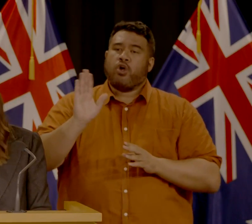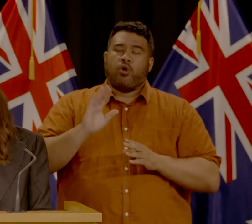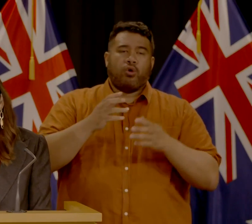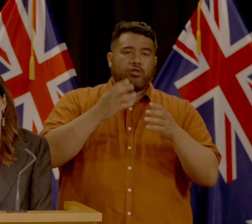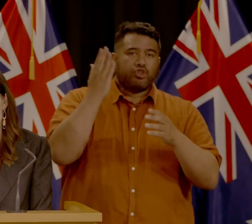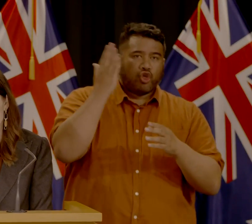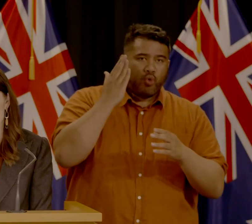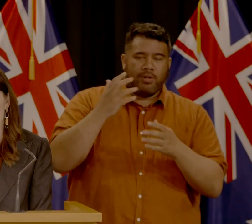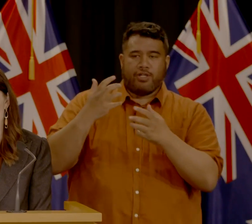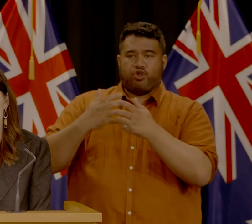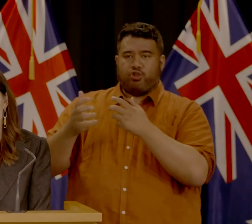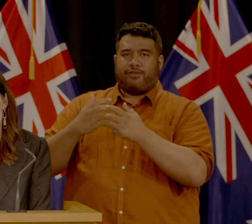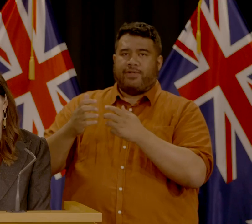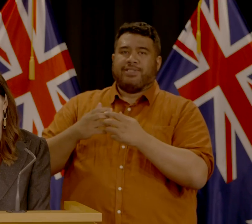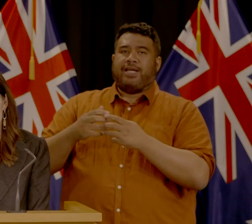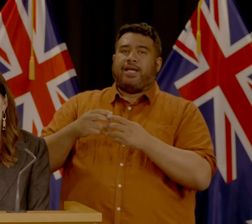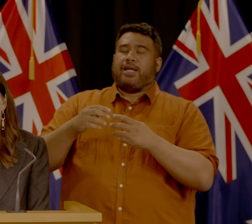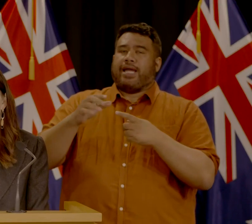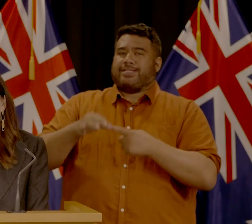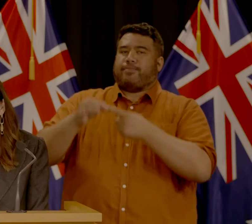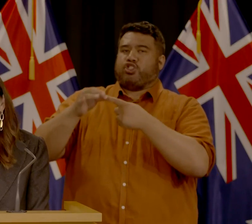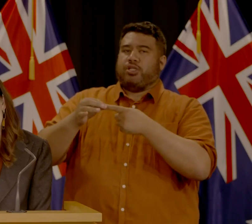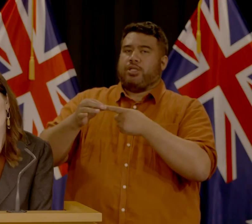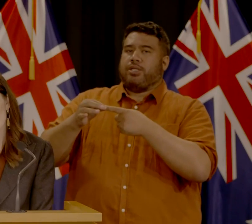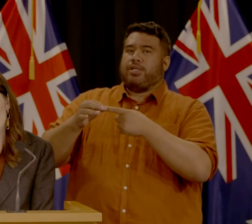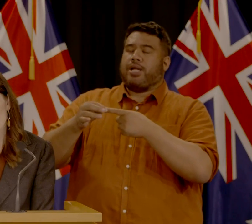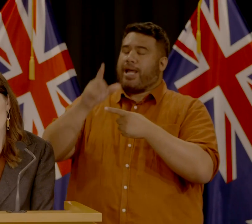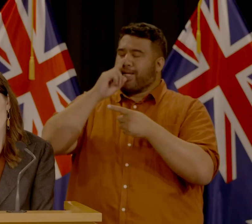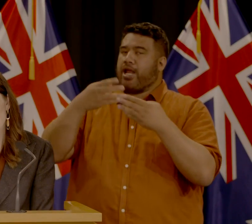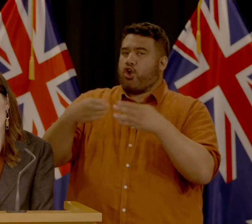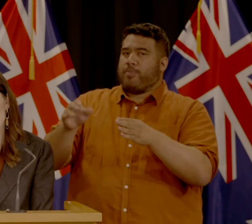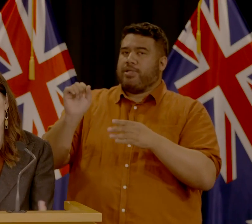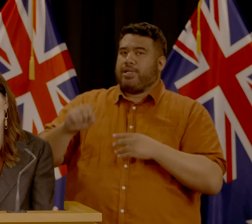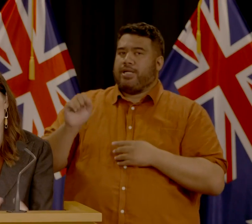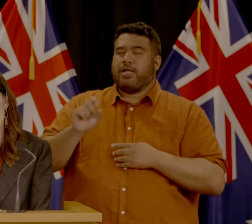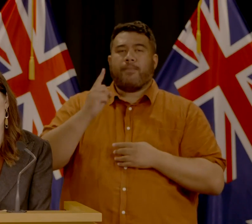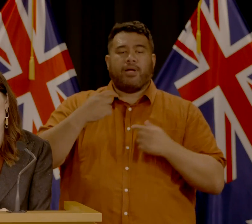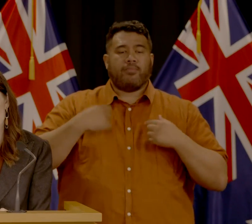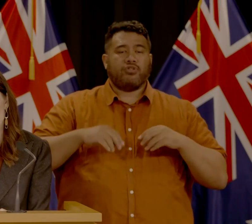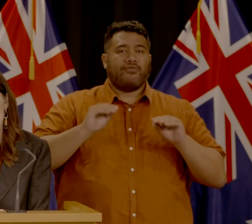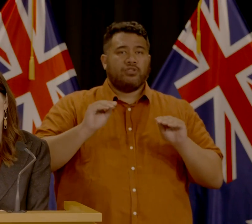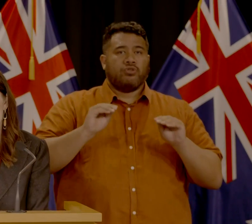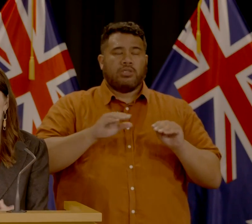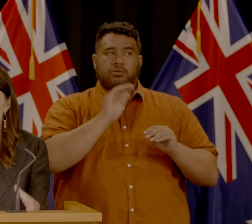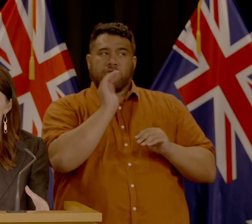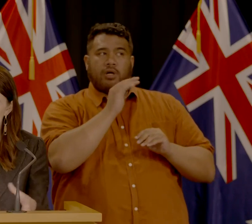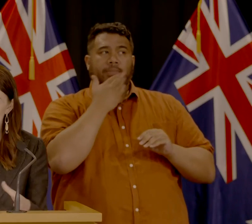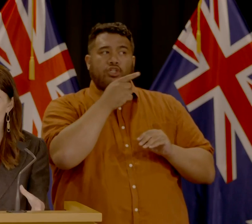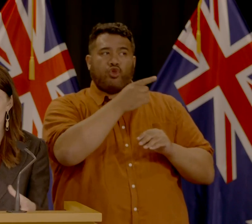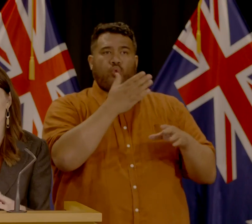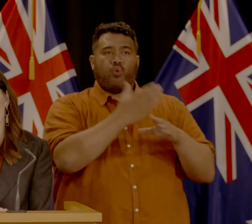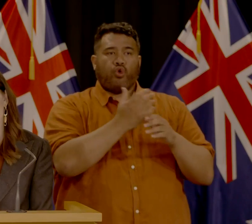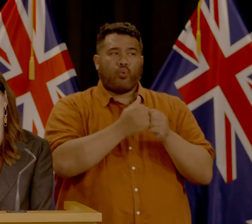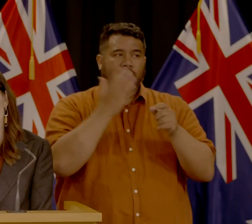the cancellation of mass gatherings over 500, but we are asking the Ministry of Education to work with those institutions where they